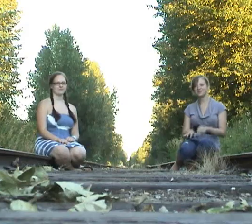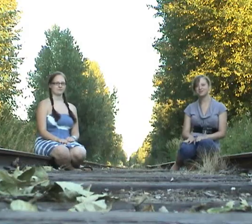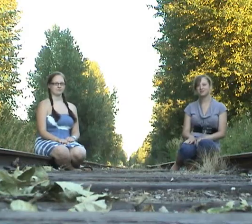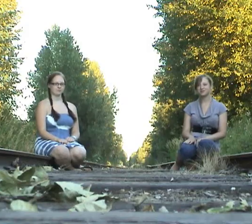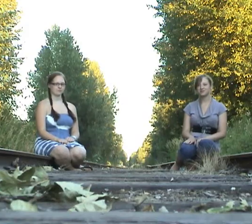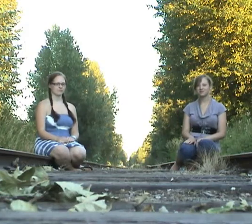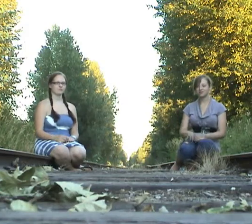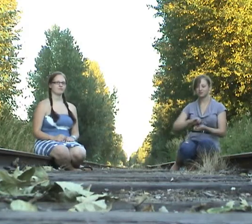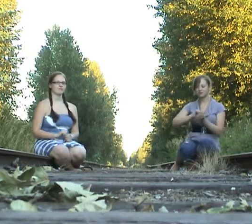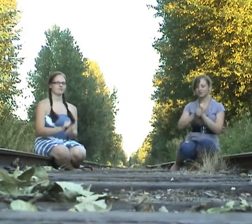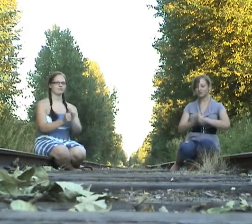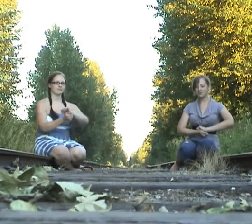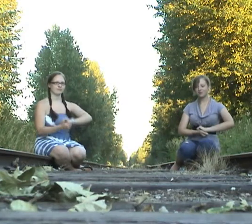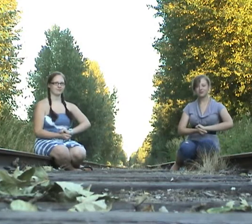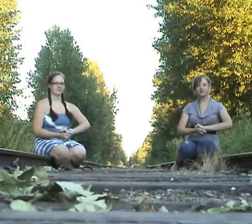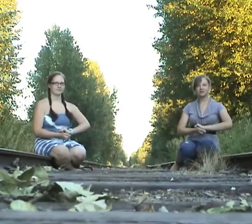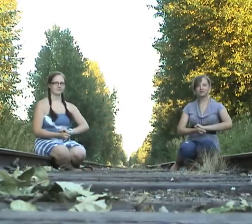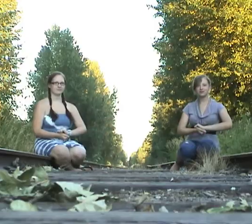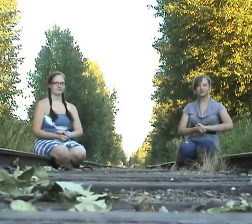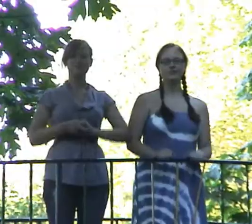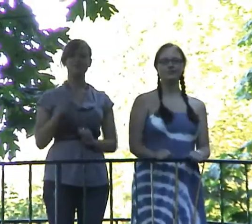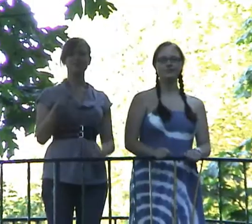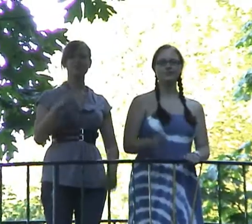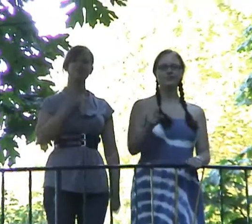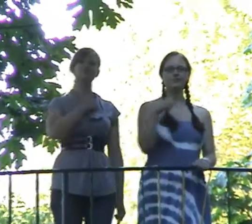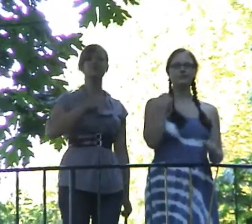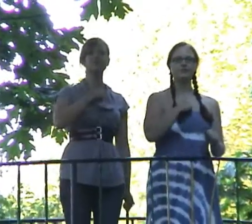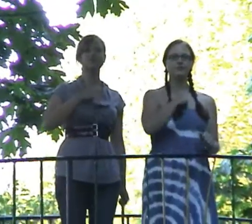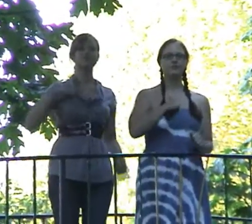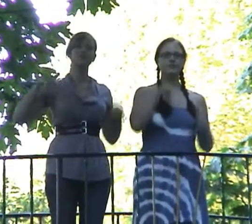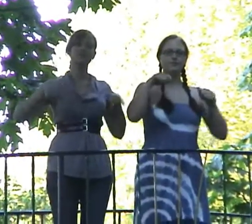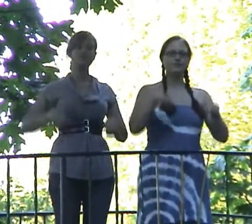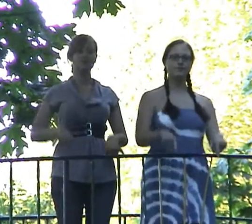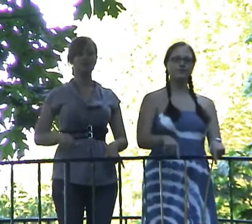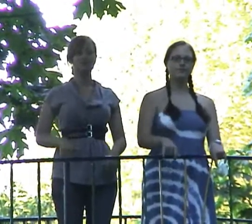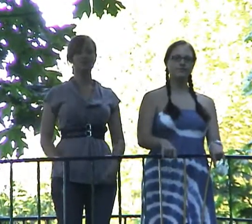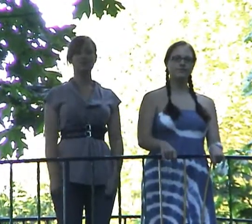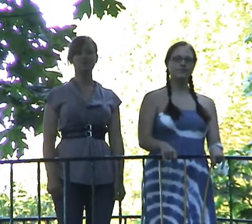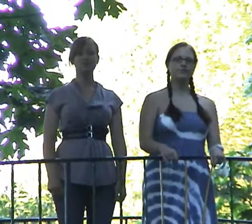hide? We're changing. Who's sorry now?